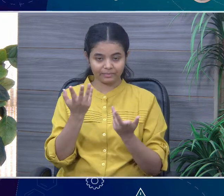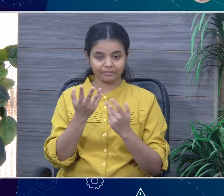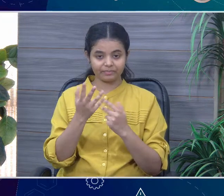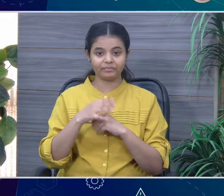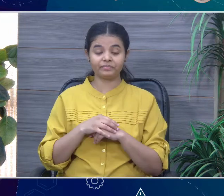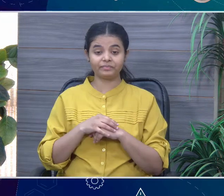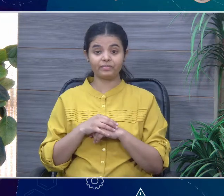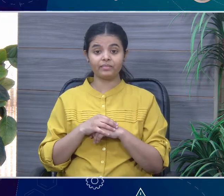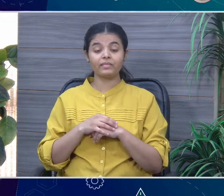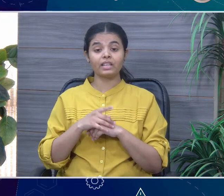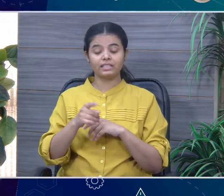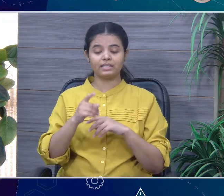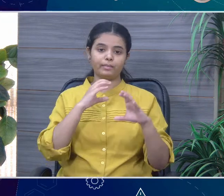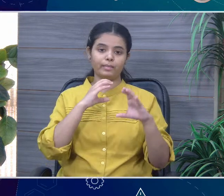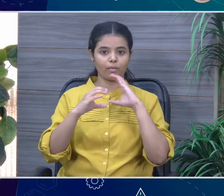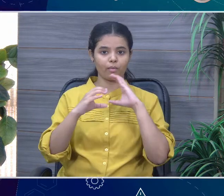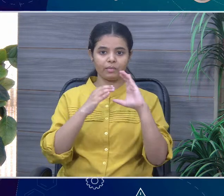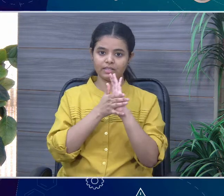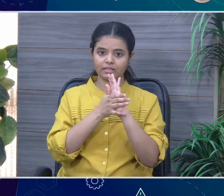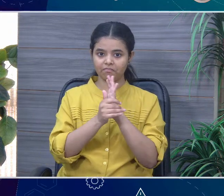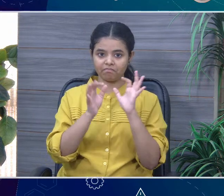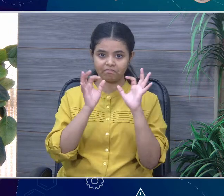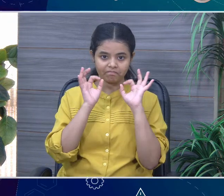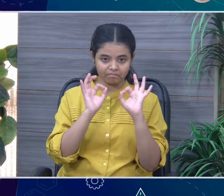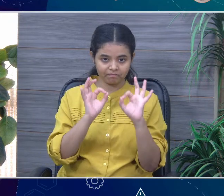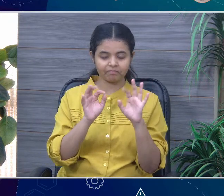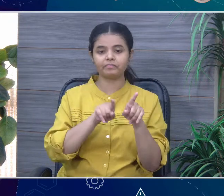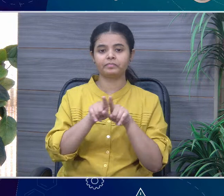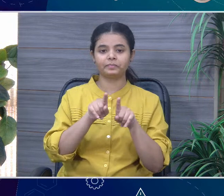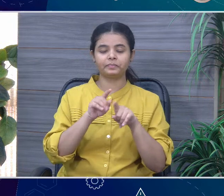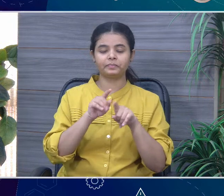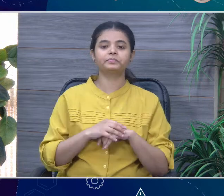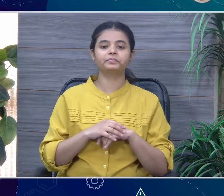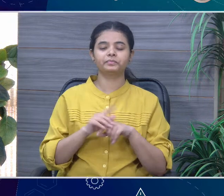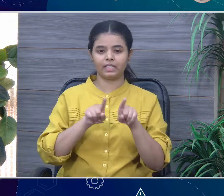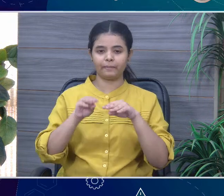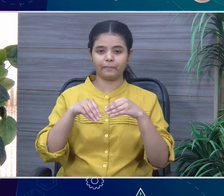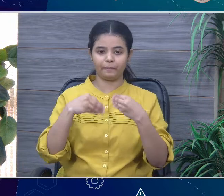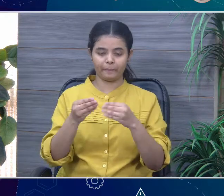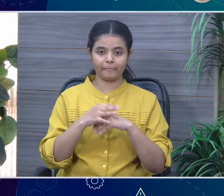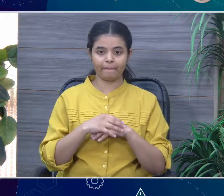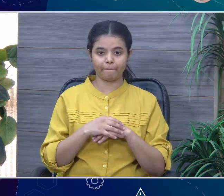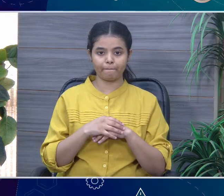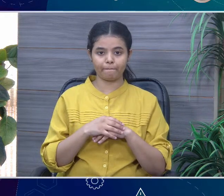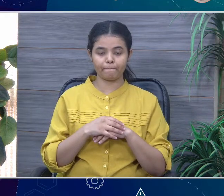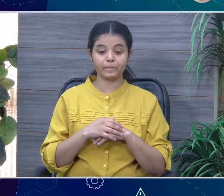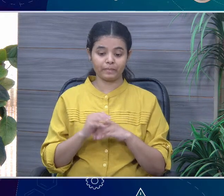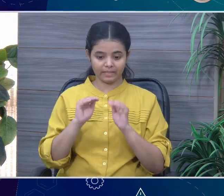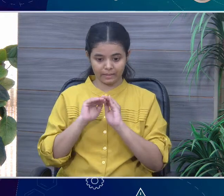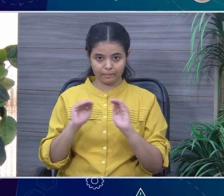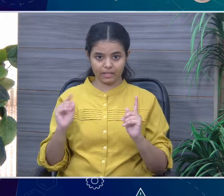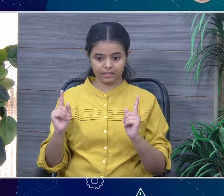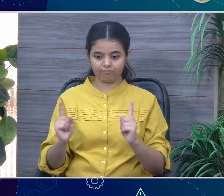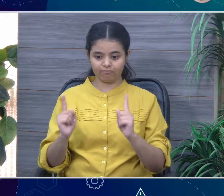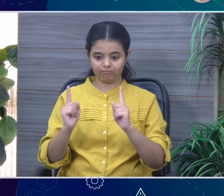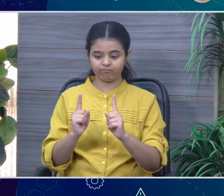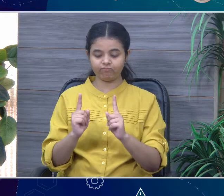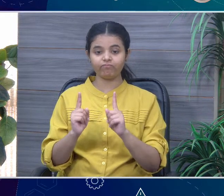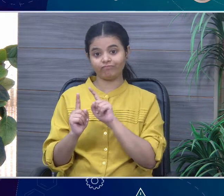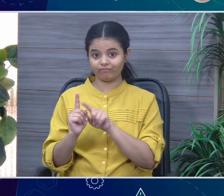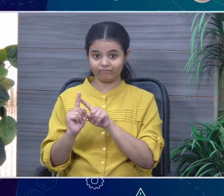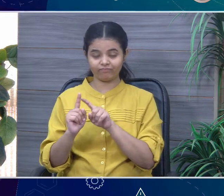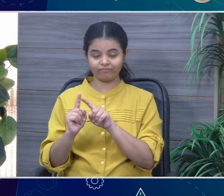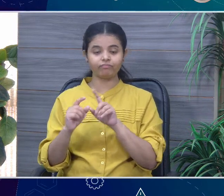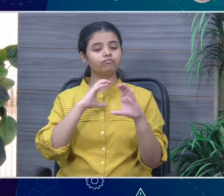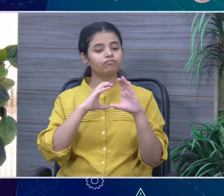also having good communication skills, for example, is able to communicate to the other child in clear terms, in